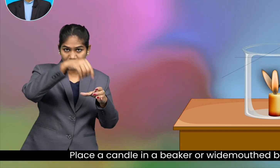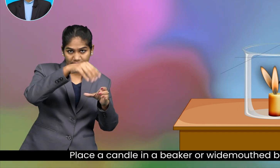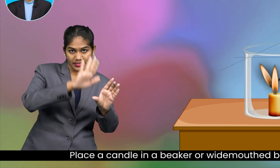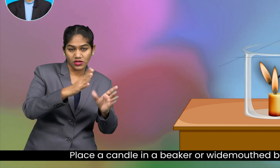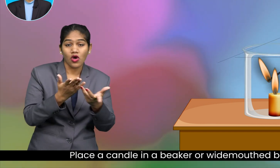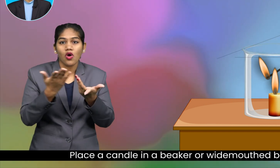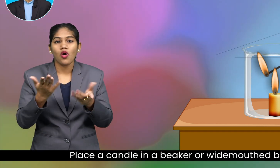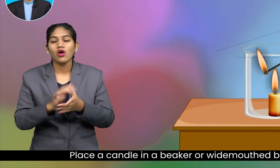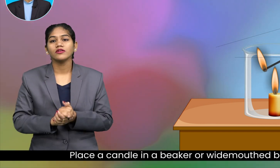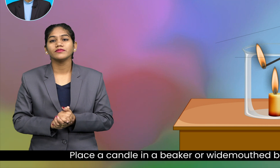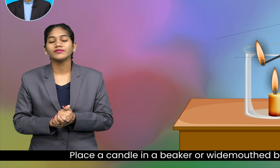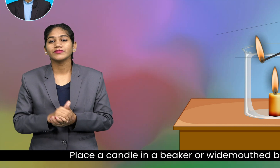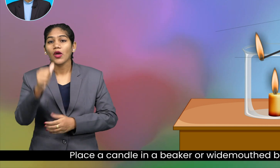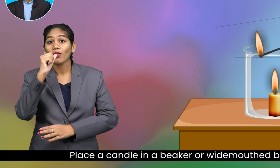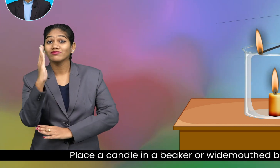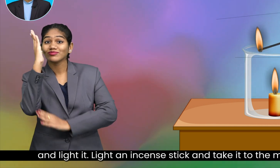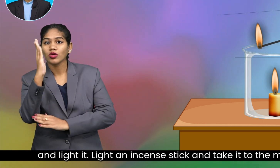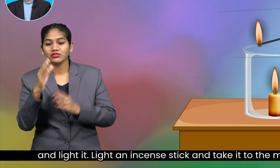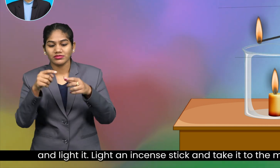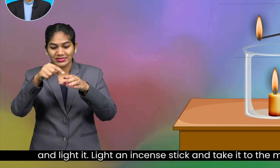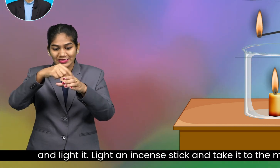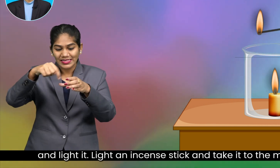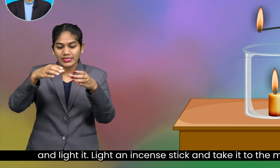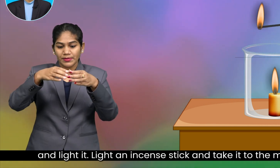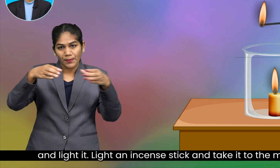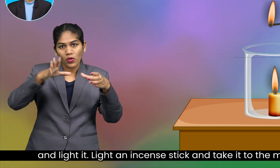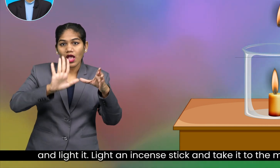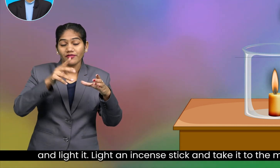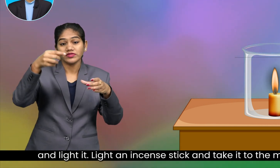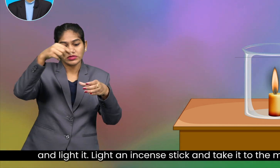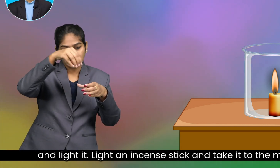or wide-mouthed bottle and light it.